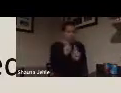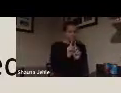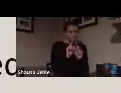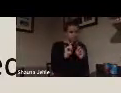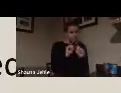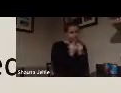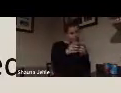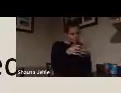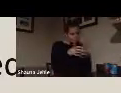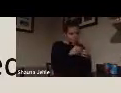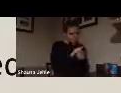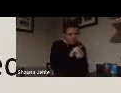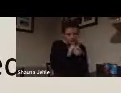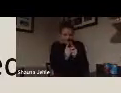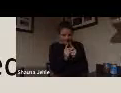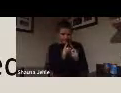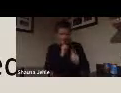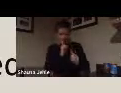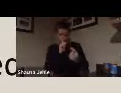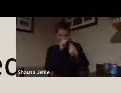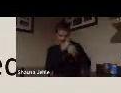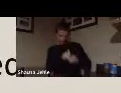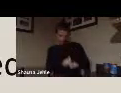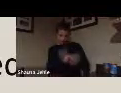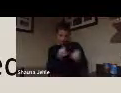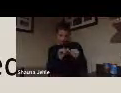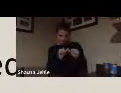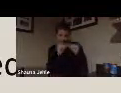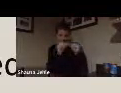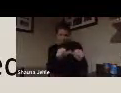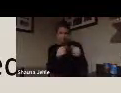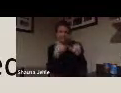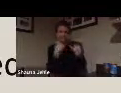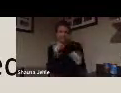accuracy is still there. There's actually a